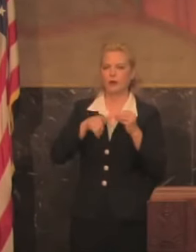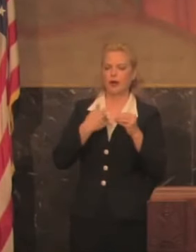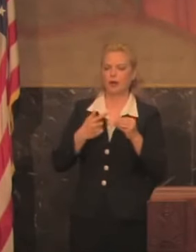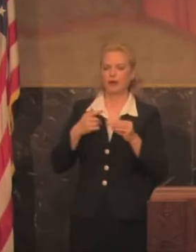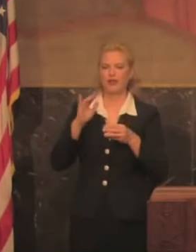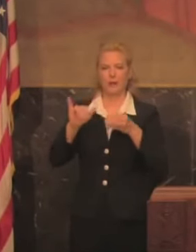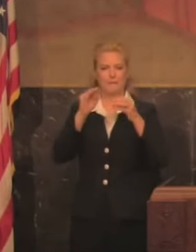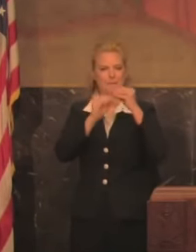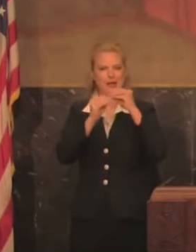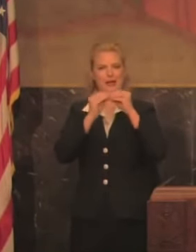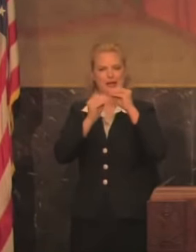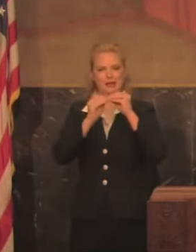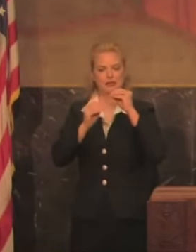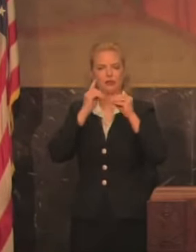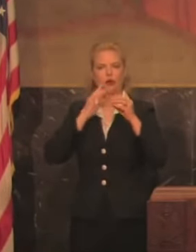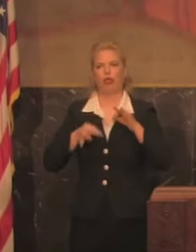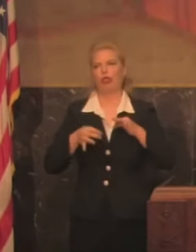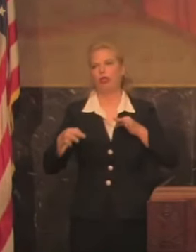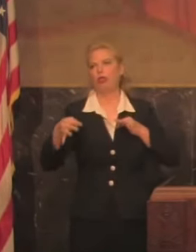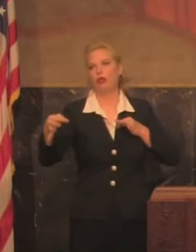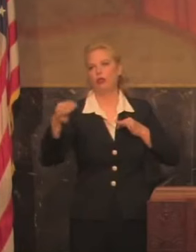maintenance, as I mentioned before,